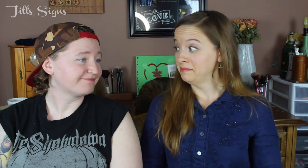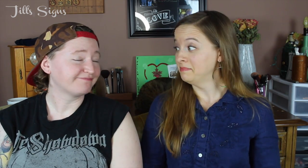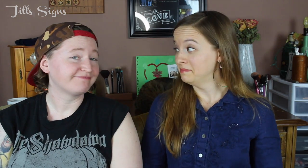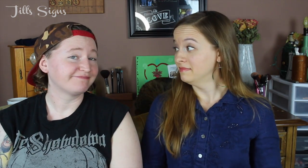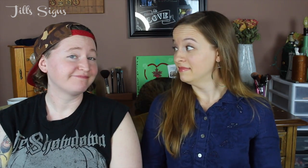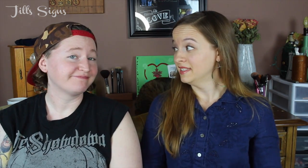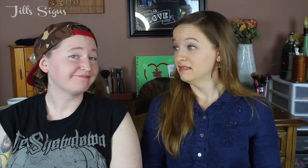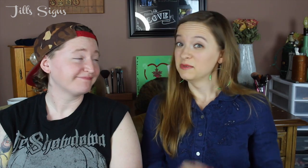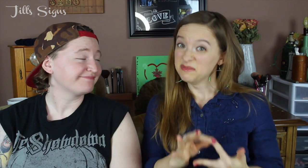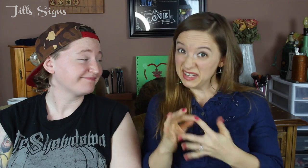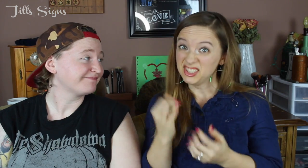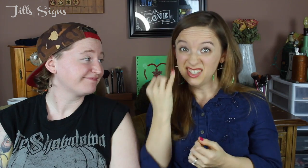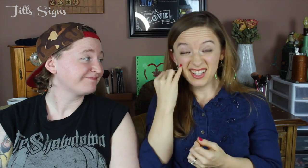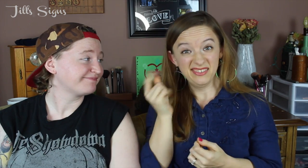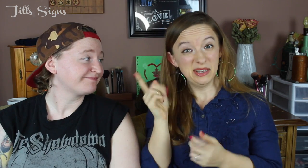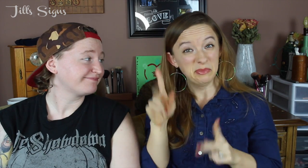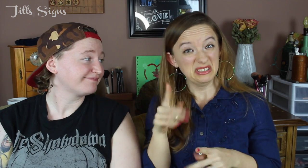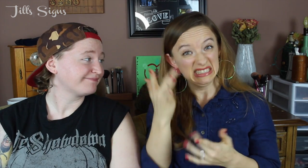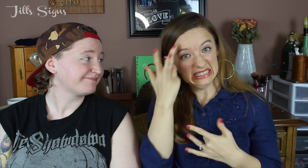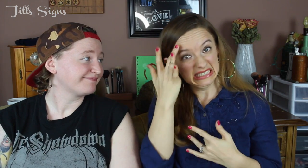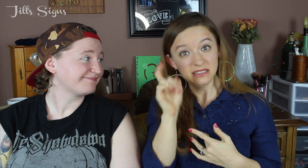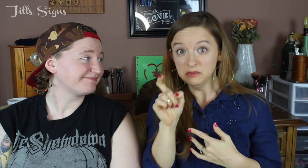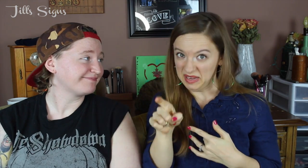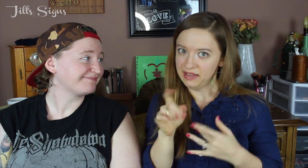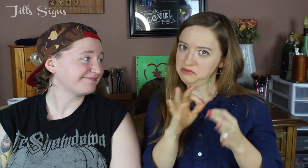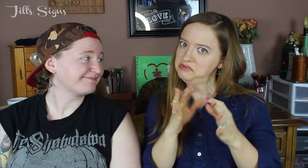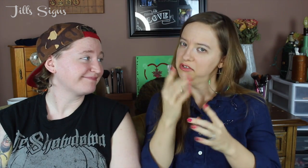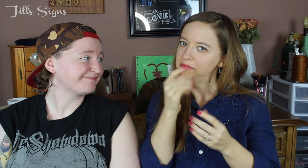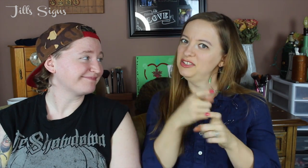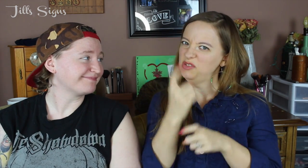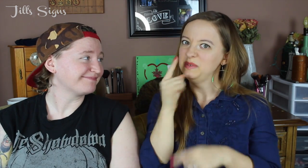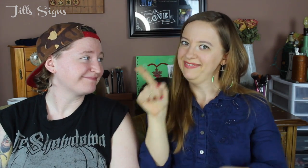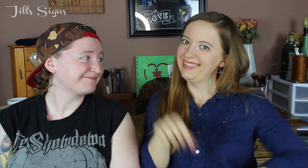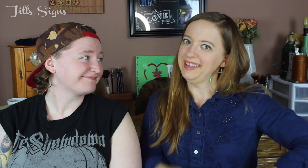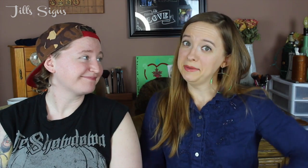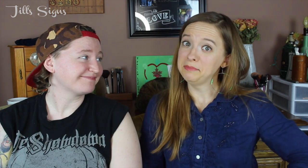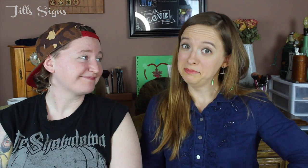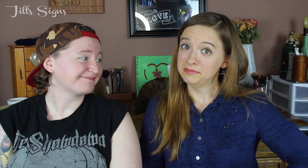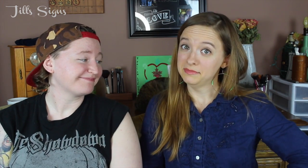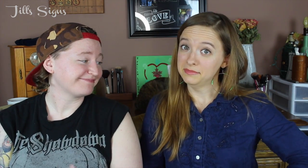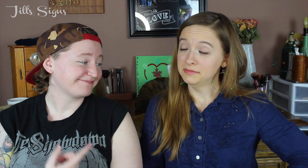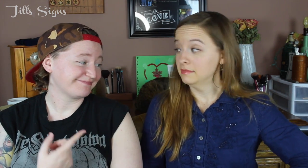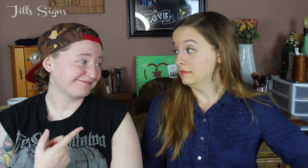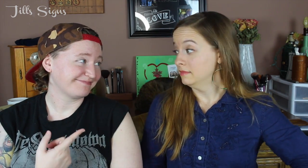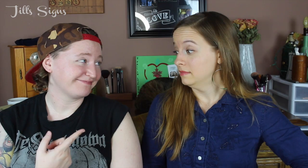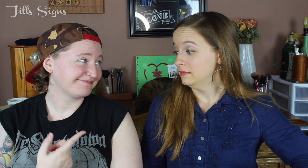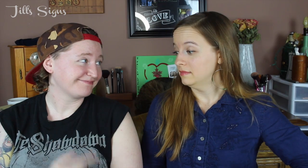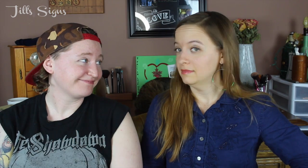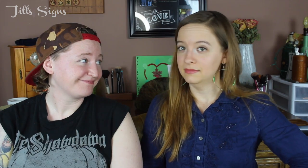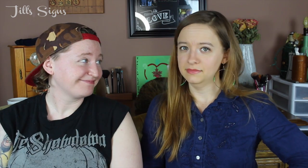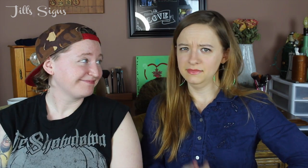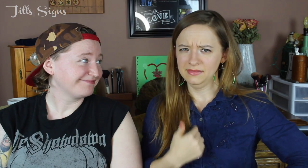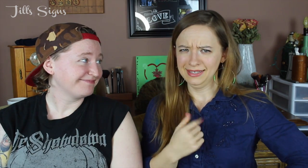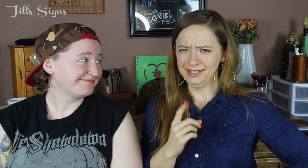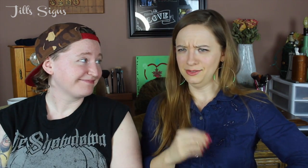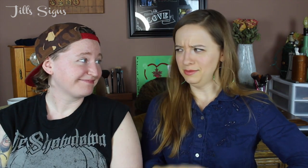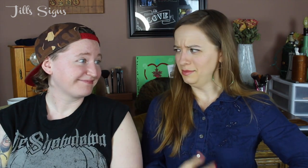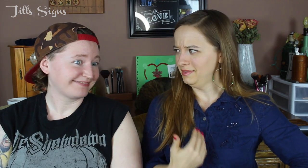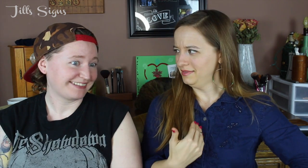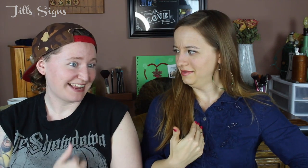best medicine. Yeah, especially, if that person is sick, you have to interpret the joke for them. Like you. I